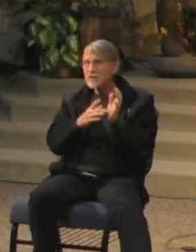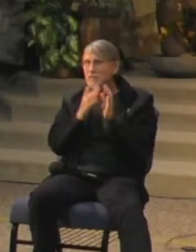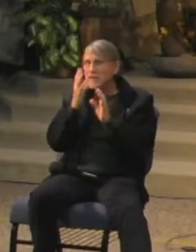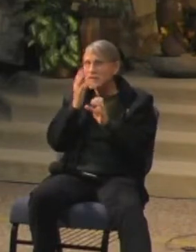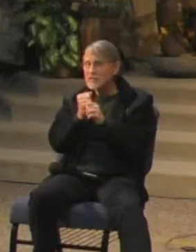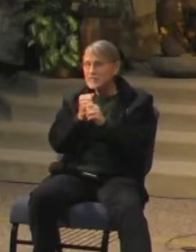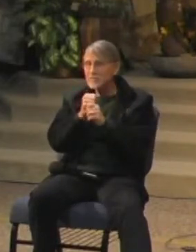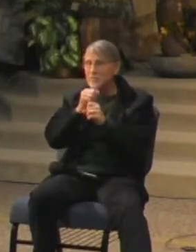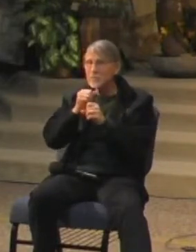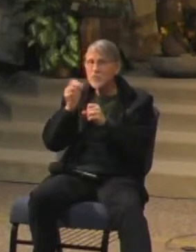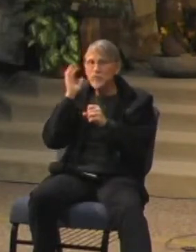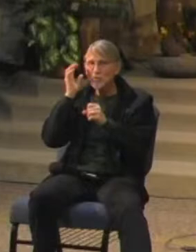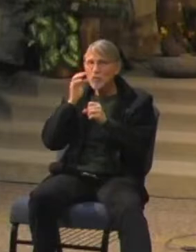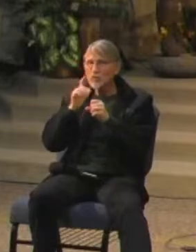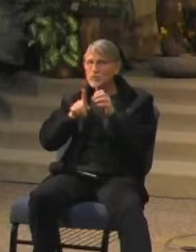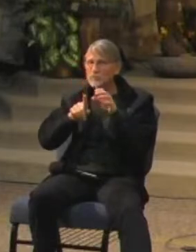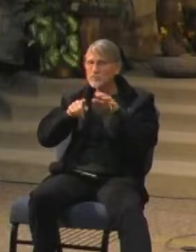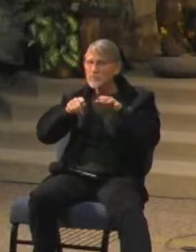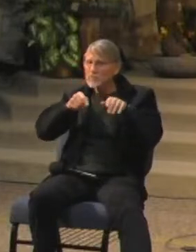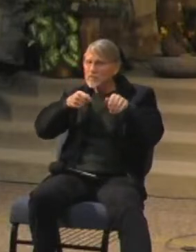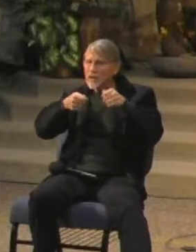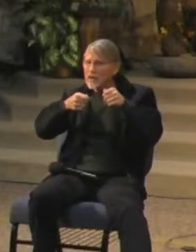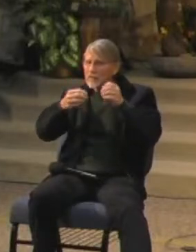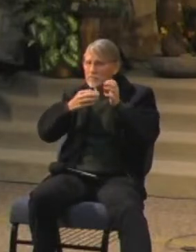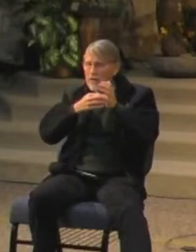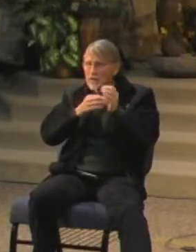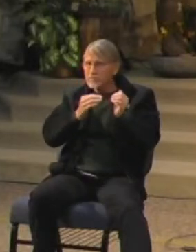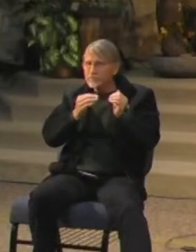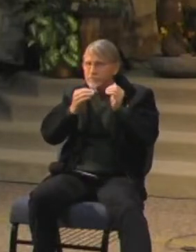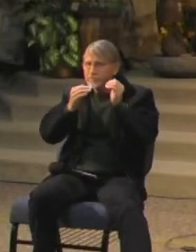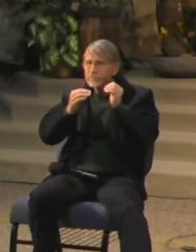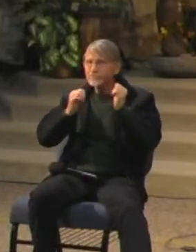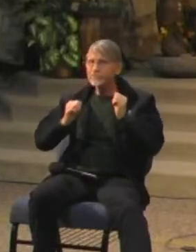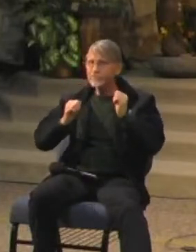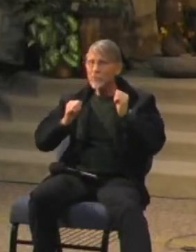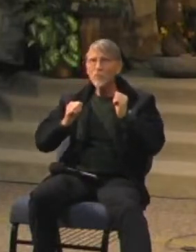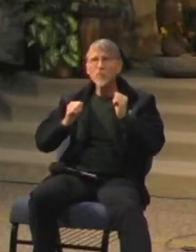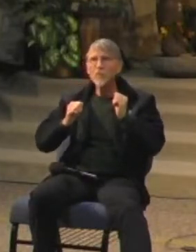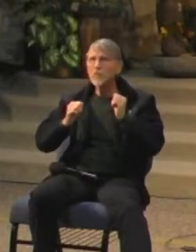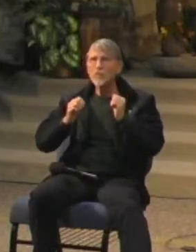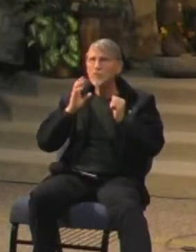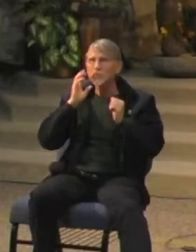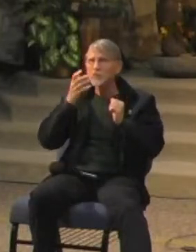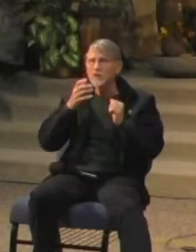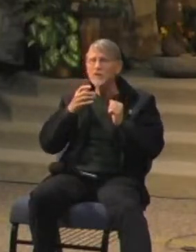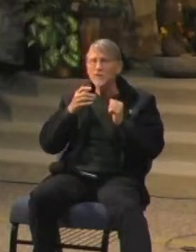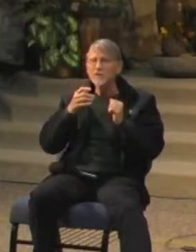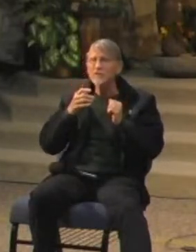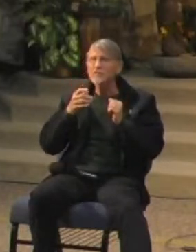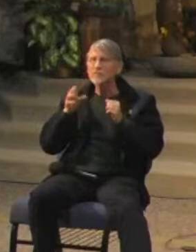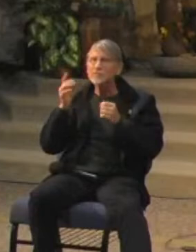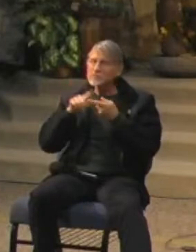your organization. And talking about someone